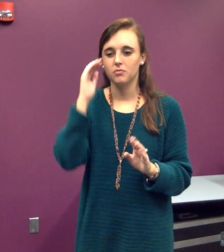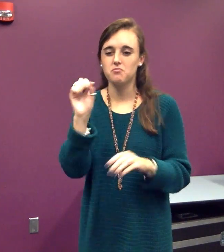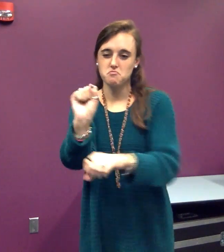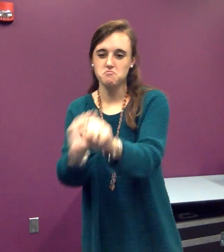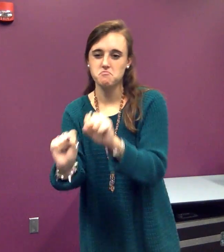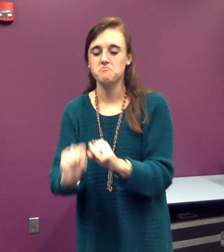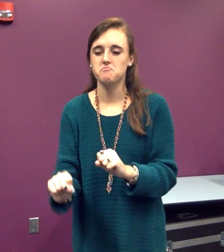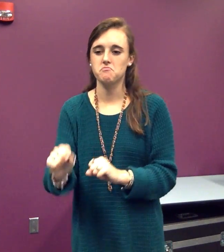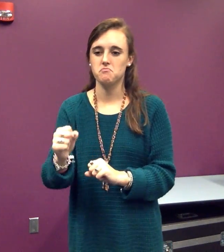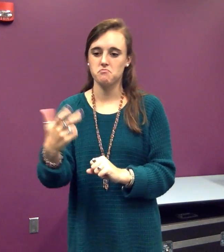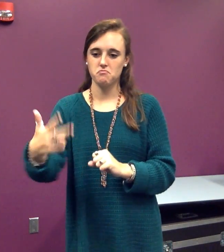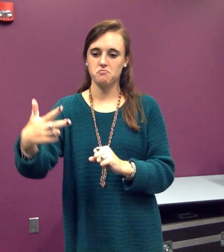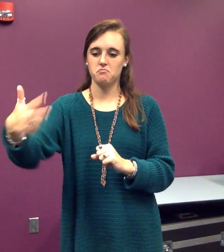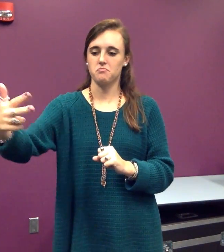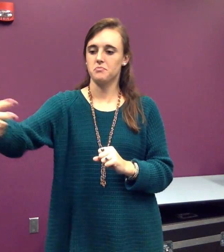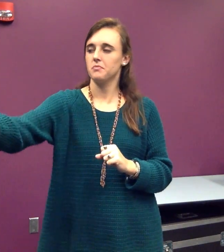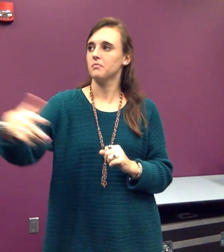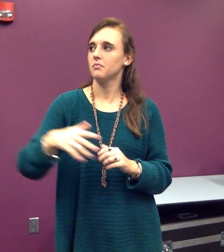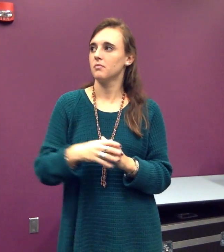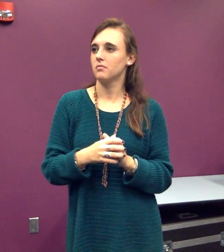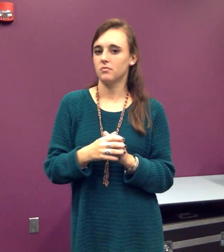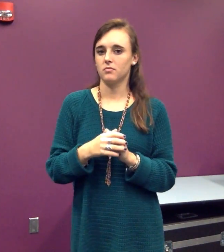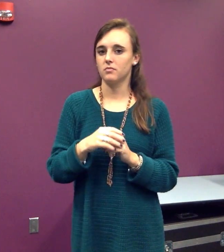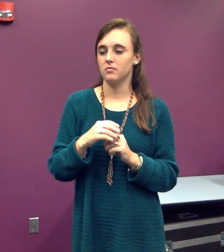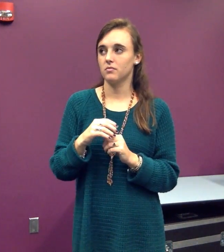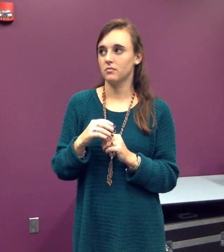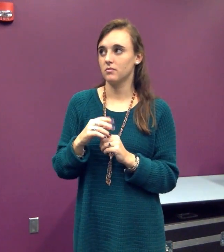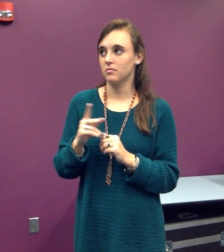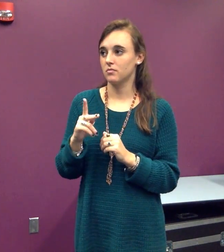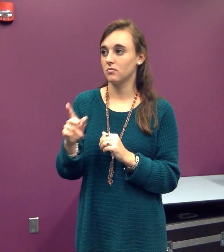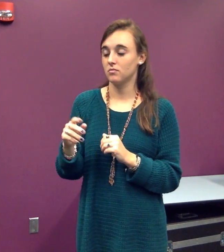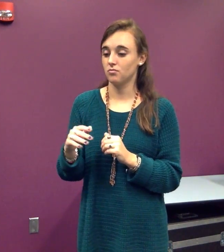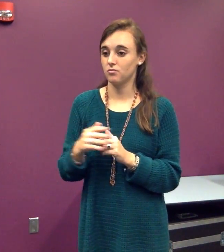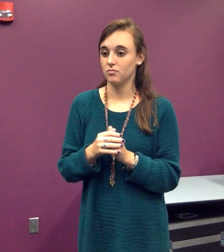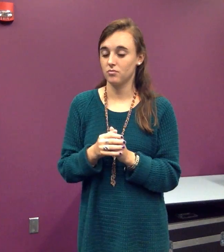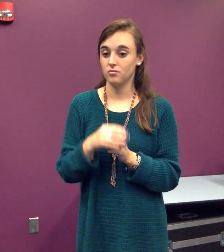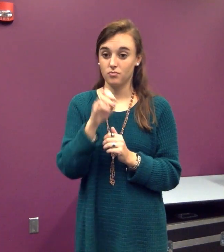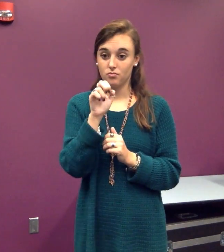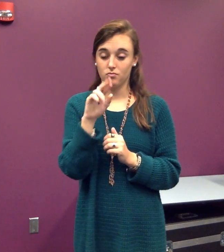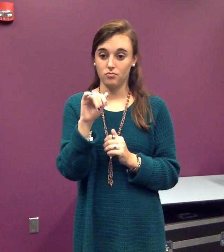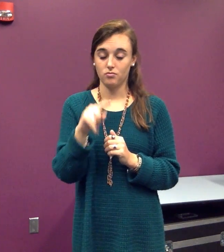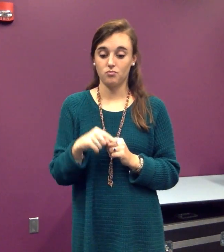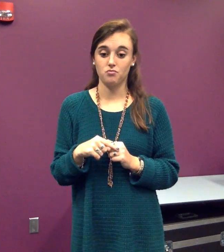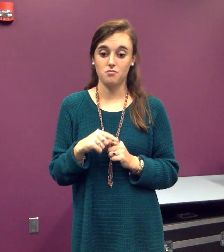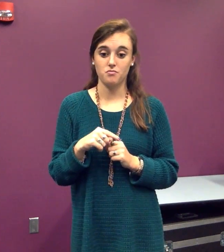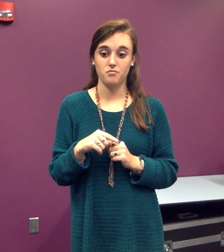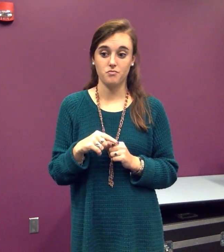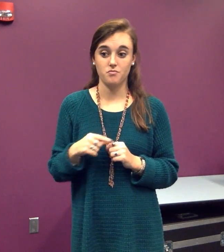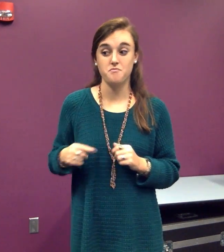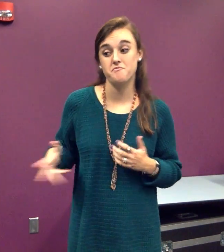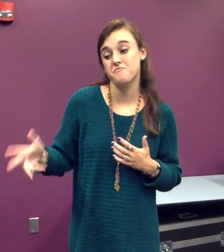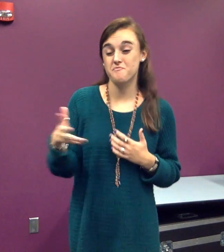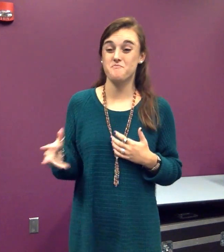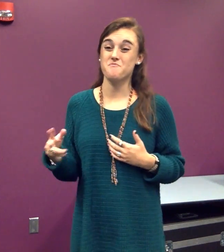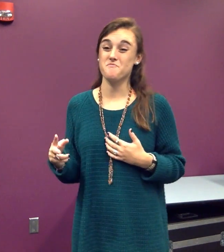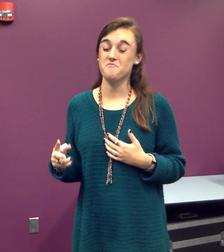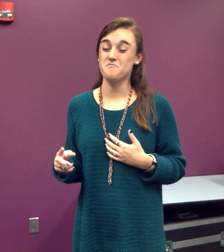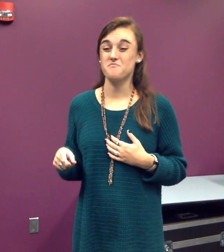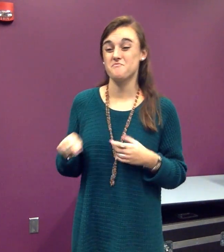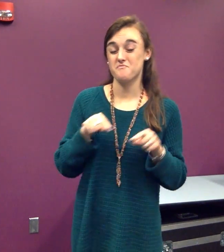have Eric. We say to Eric, okay, Eric, we're going to stay here. You're going to run to Bradley's. And we're going to do